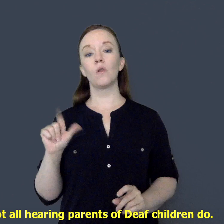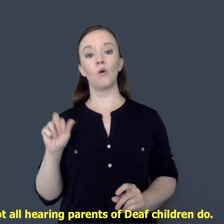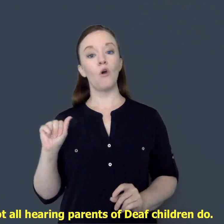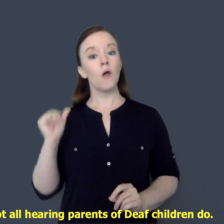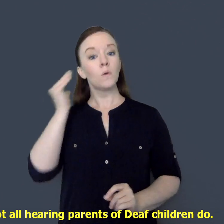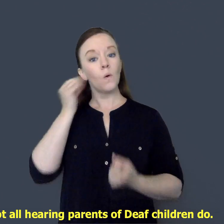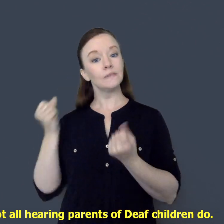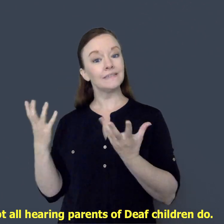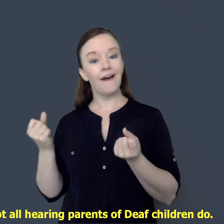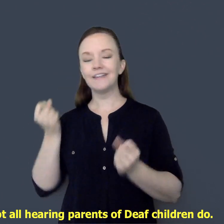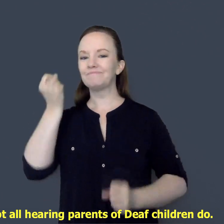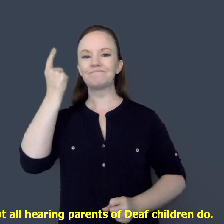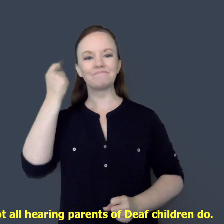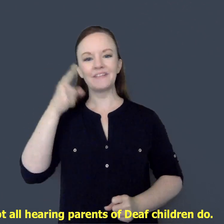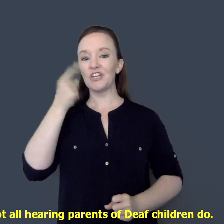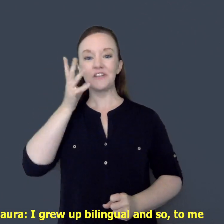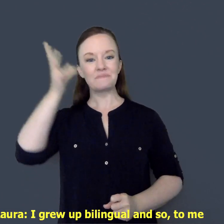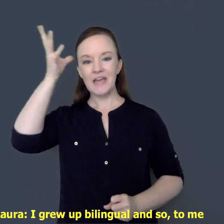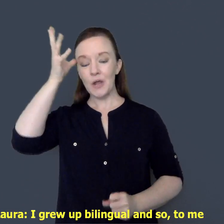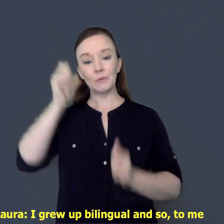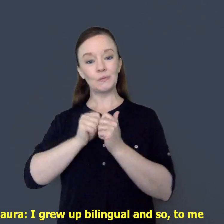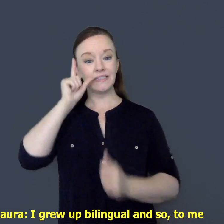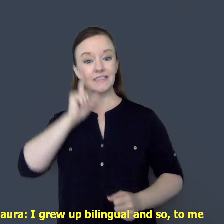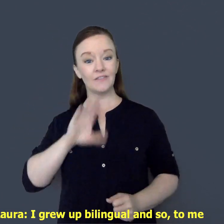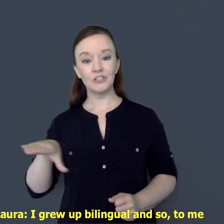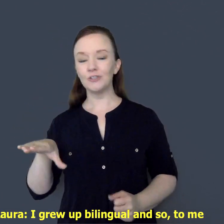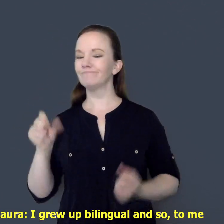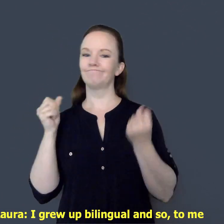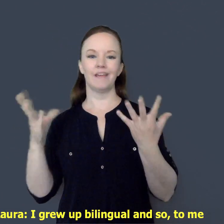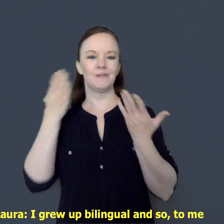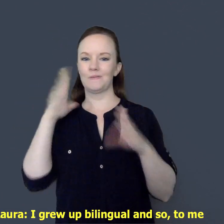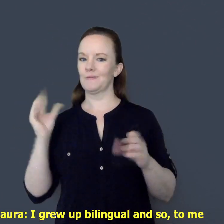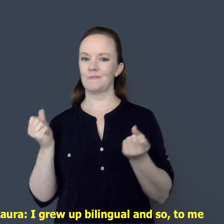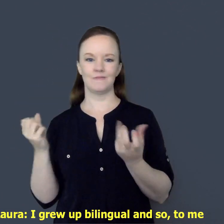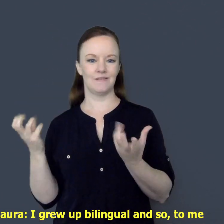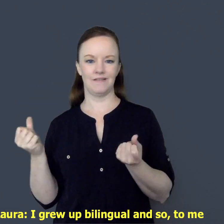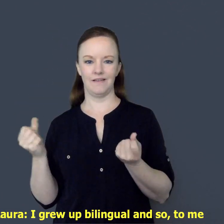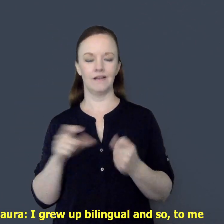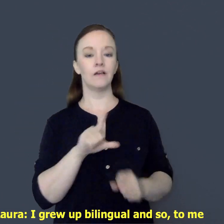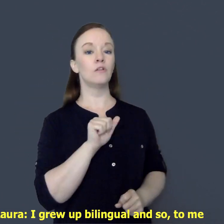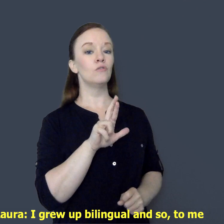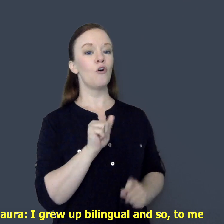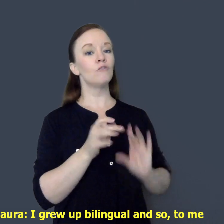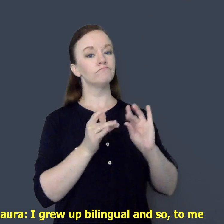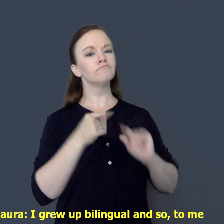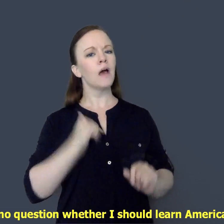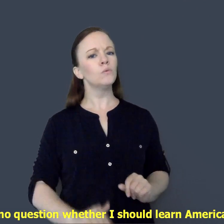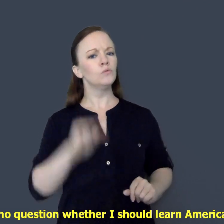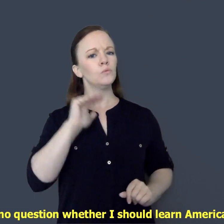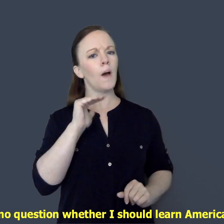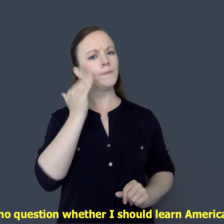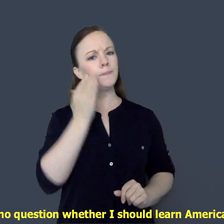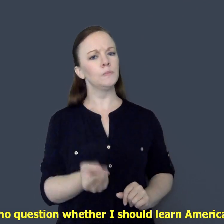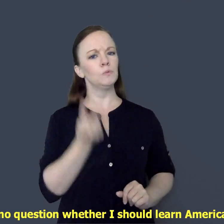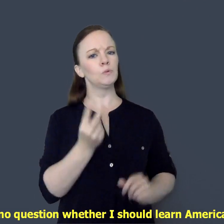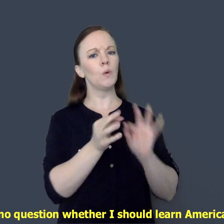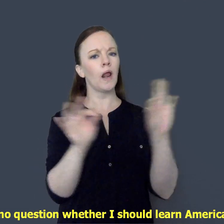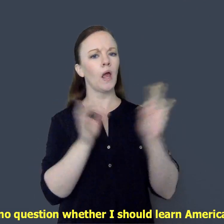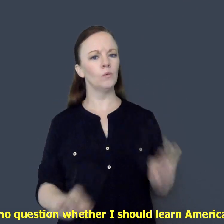Not all hearing parents of deaf children do. I grew up bilingual, and so to me, it was no question whether I should learn American